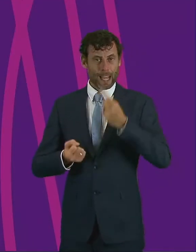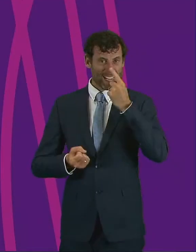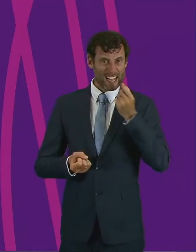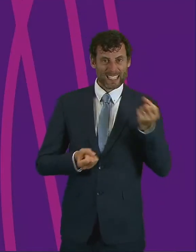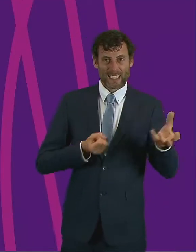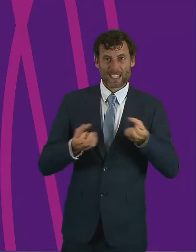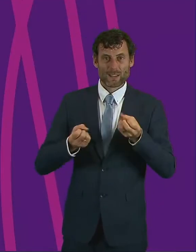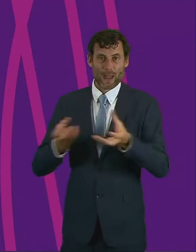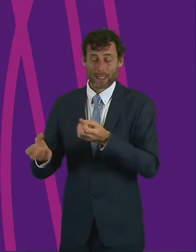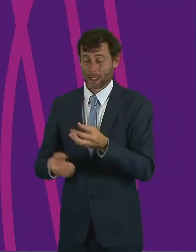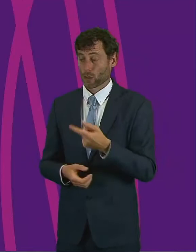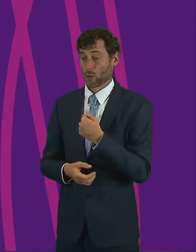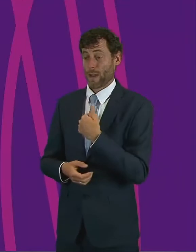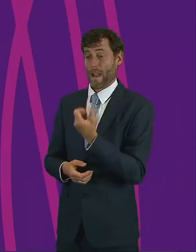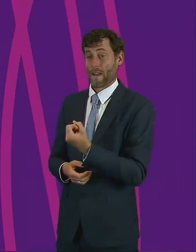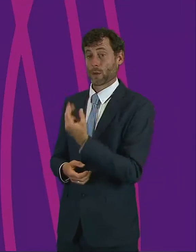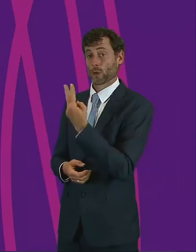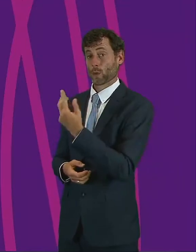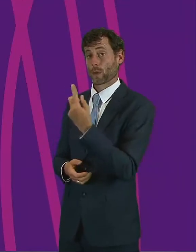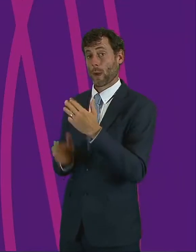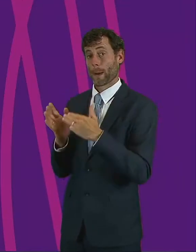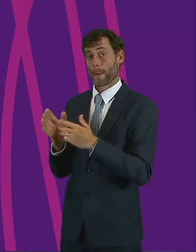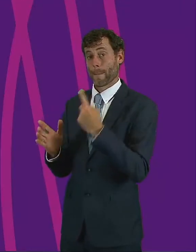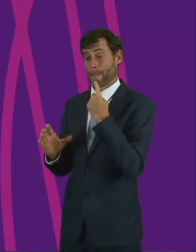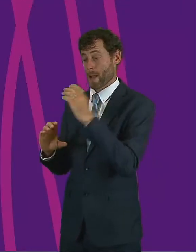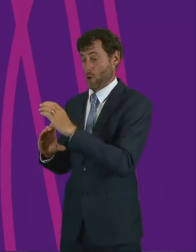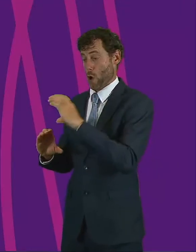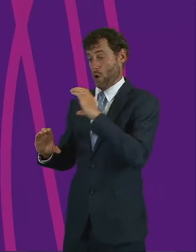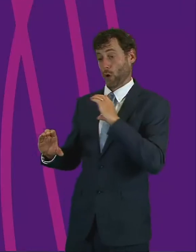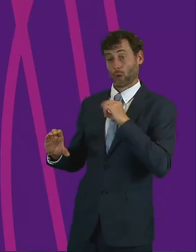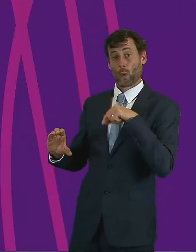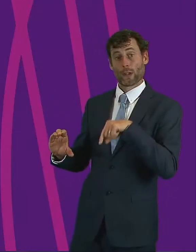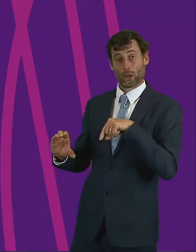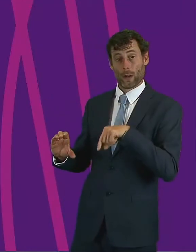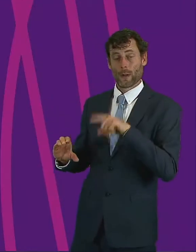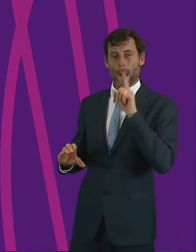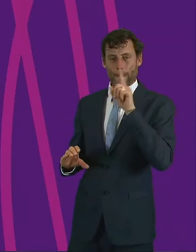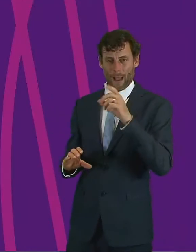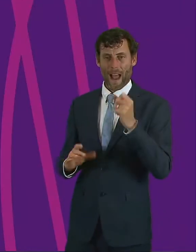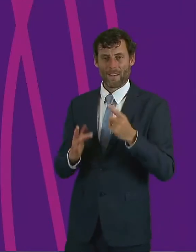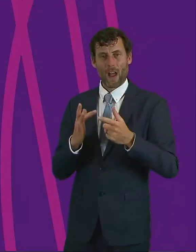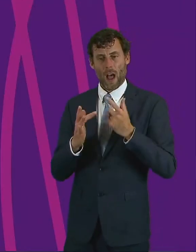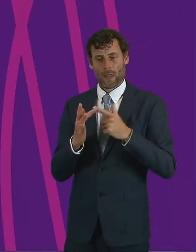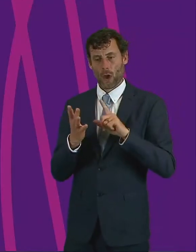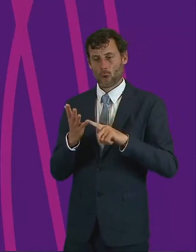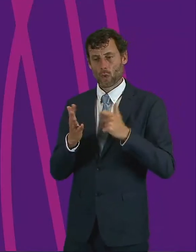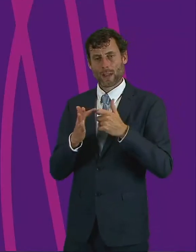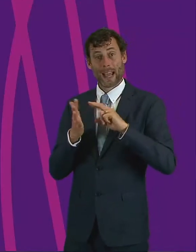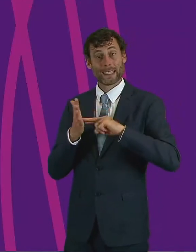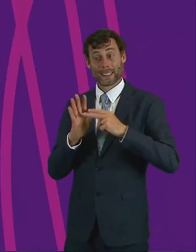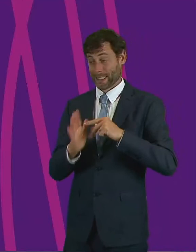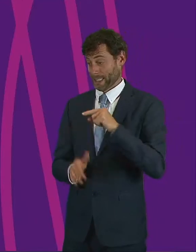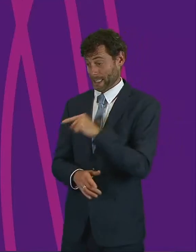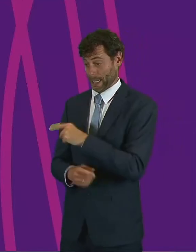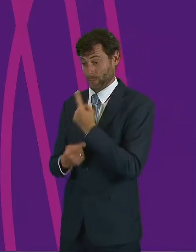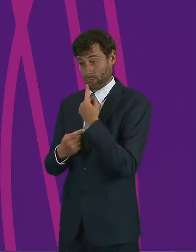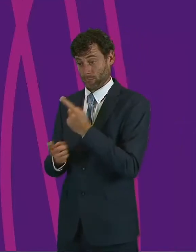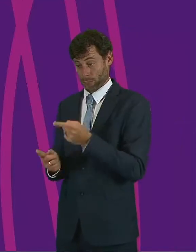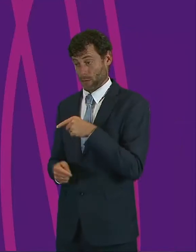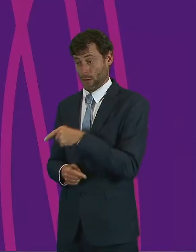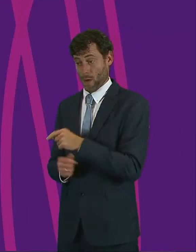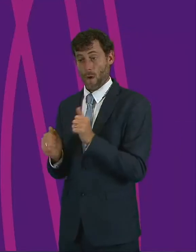of consequentials for the Scottish Government. While clearly there are UK-wide schemes that will apply in Scotland, our